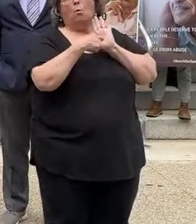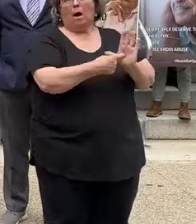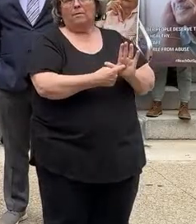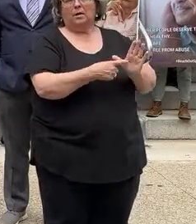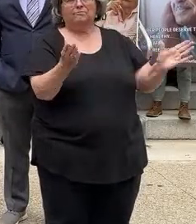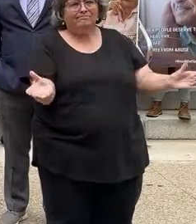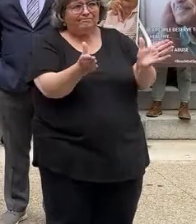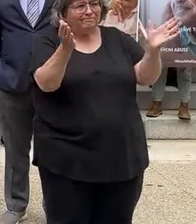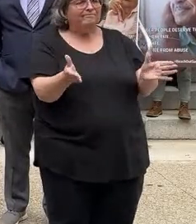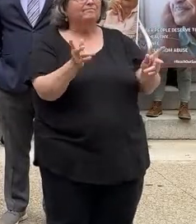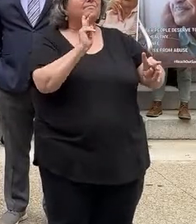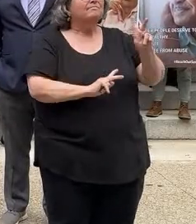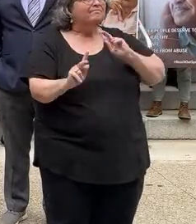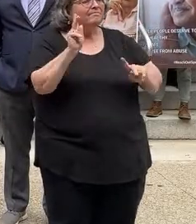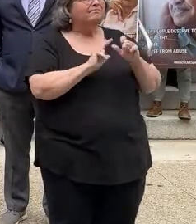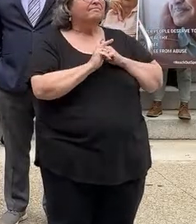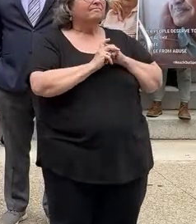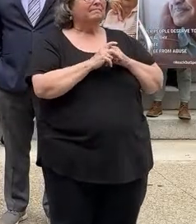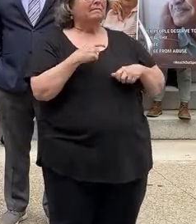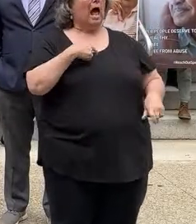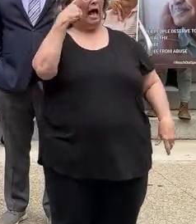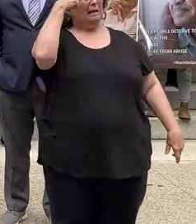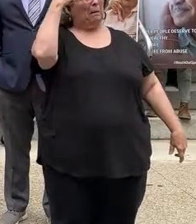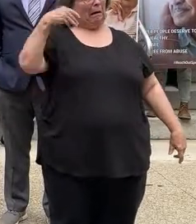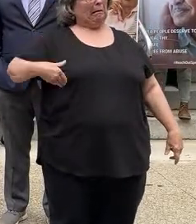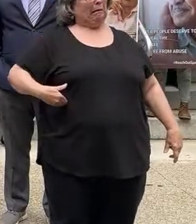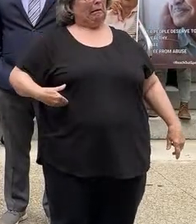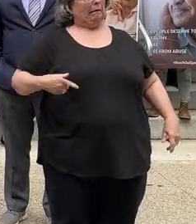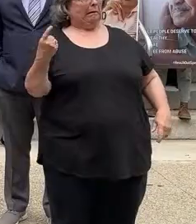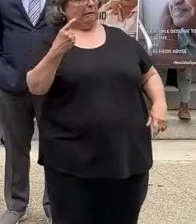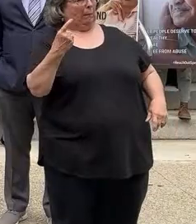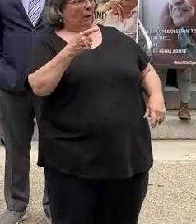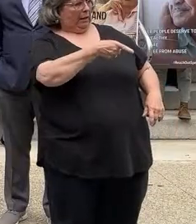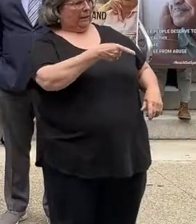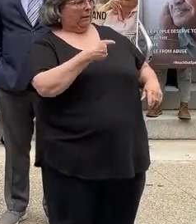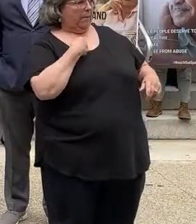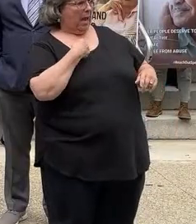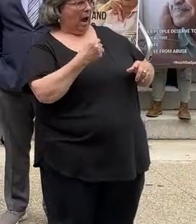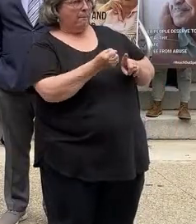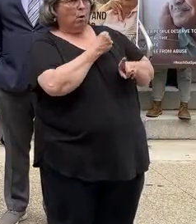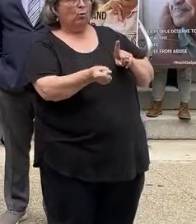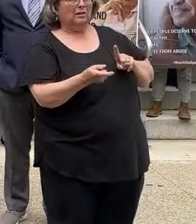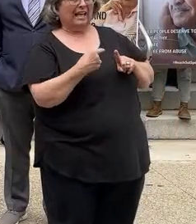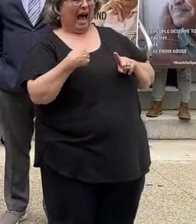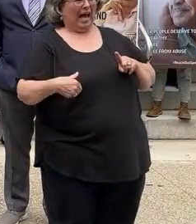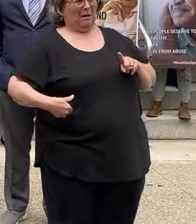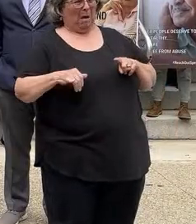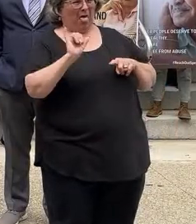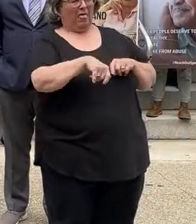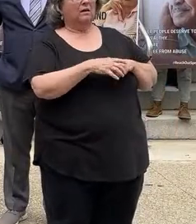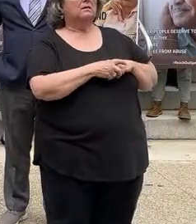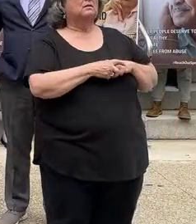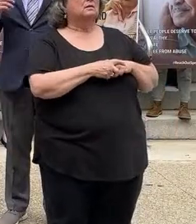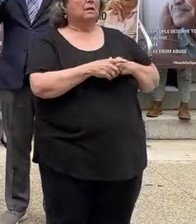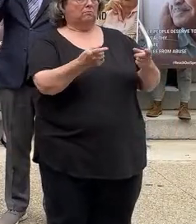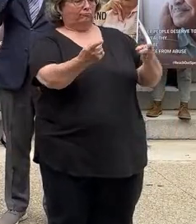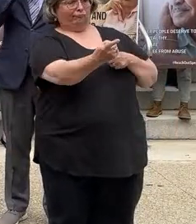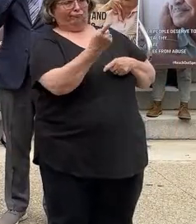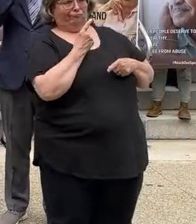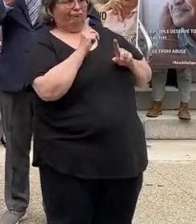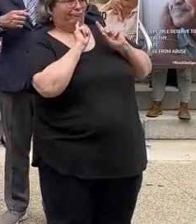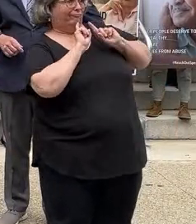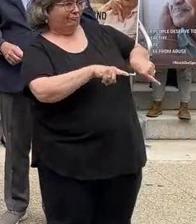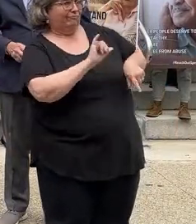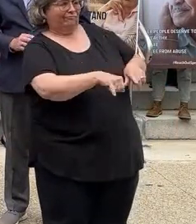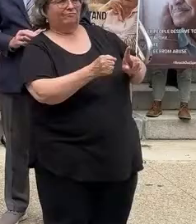to encourage anyone that suspects that a loved one is being abused, that they come forward and